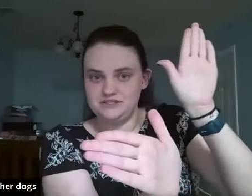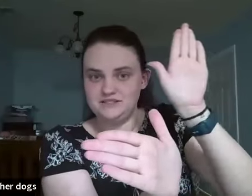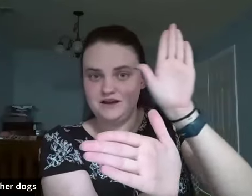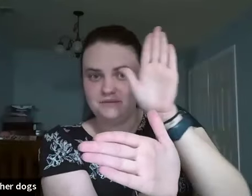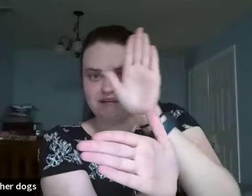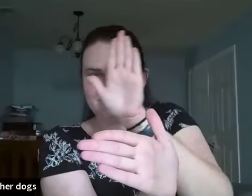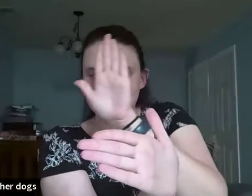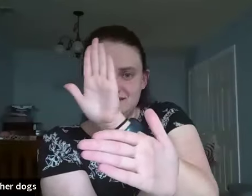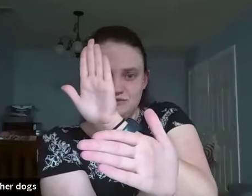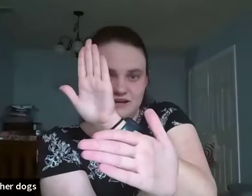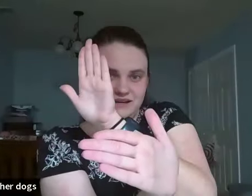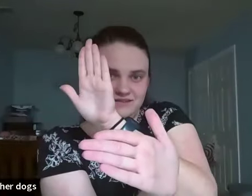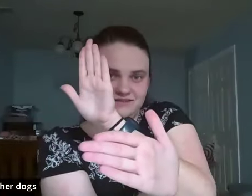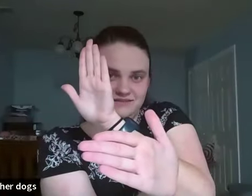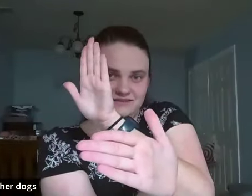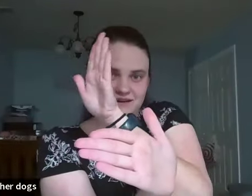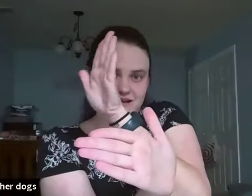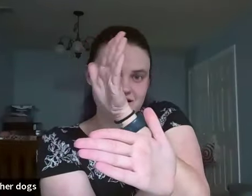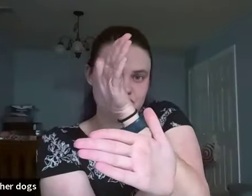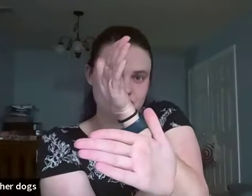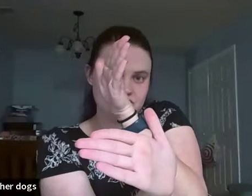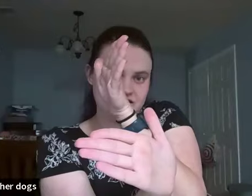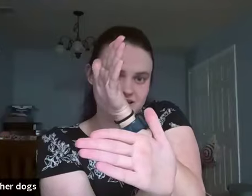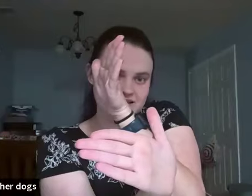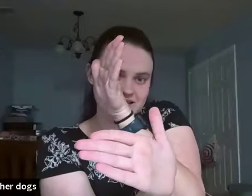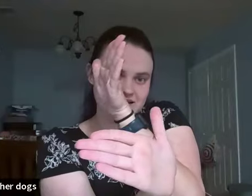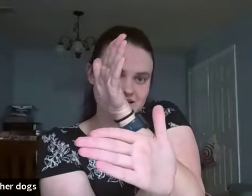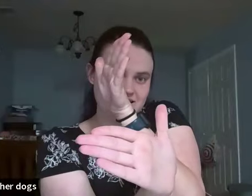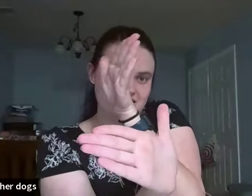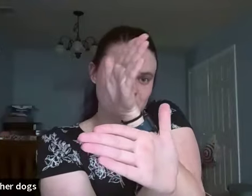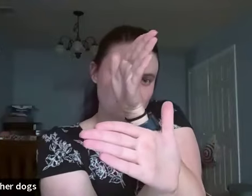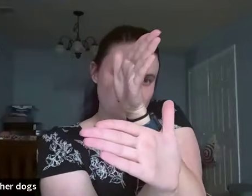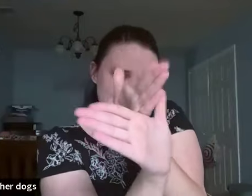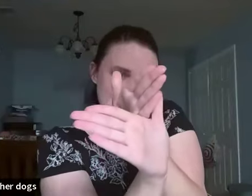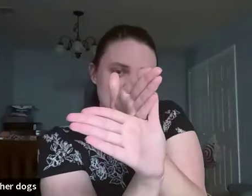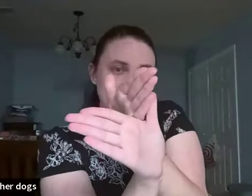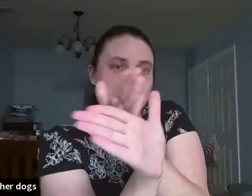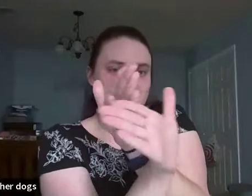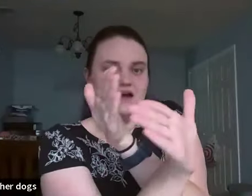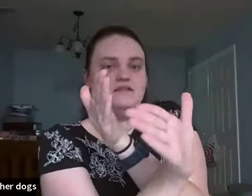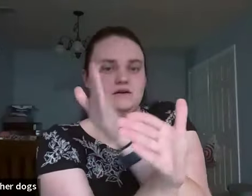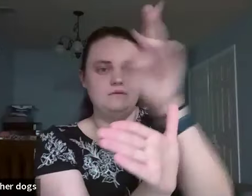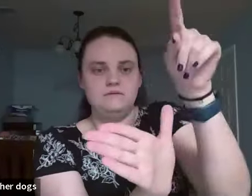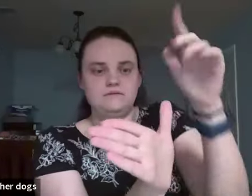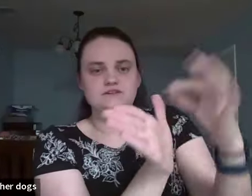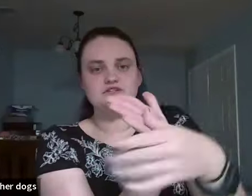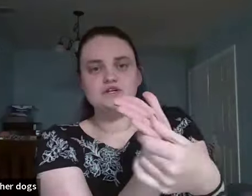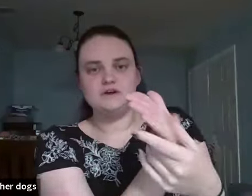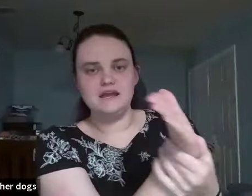your dominant this way, turn it, and you're gonna tap. Yeah. Turn your